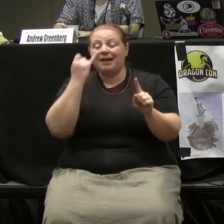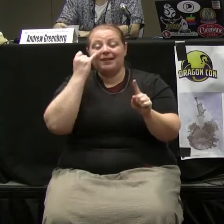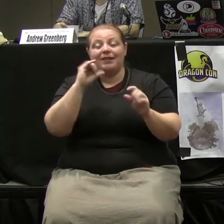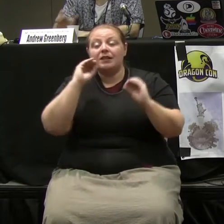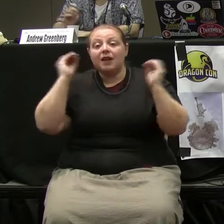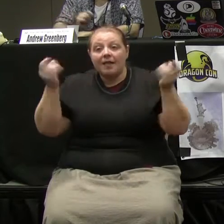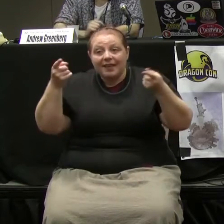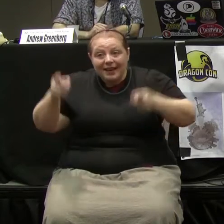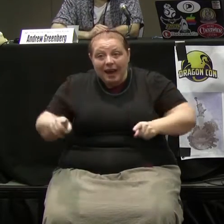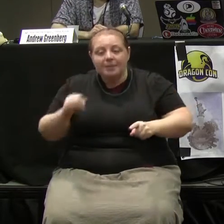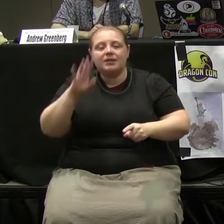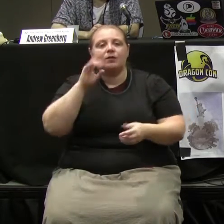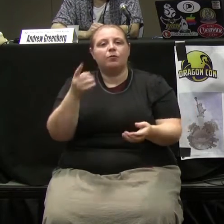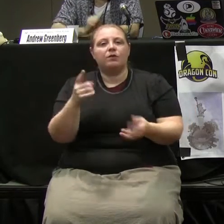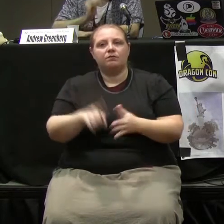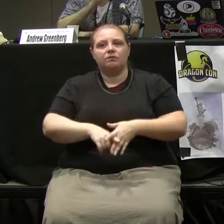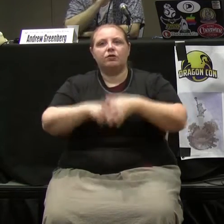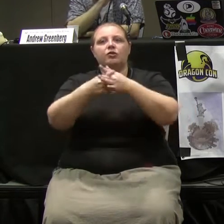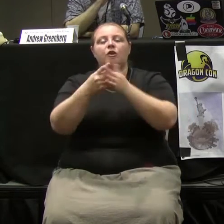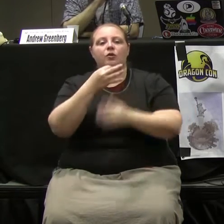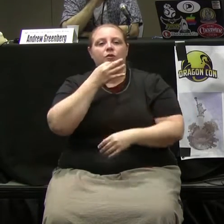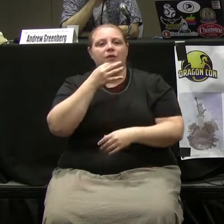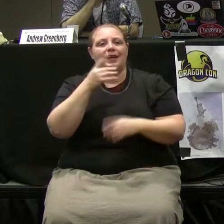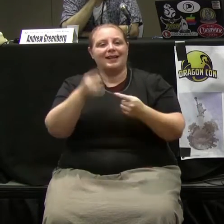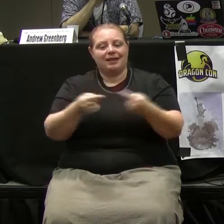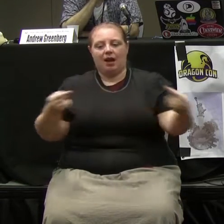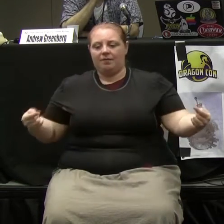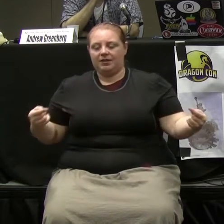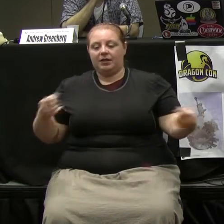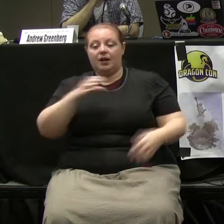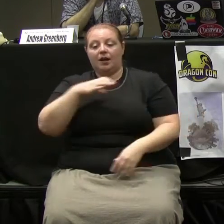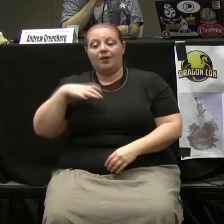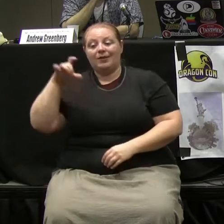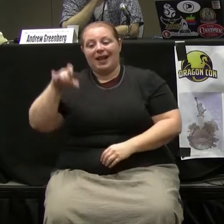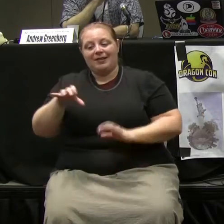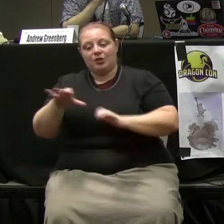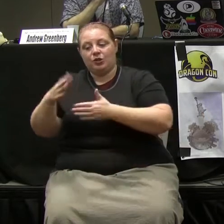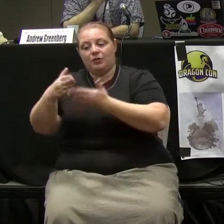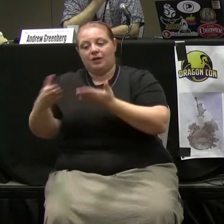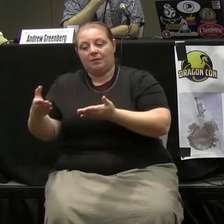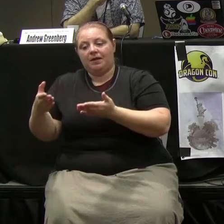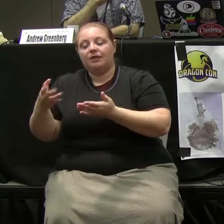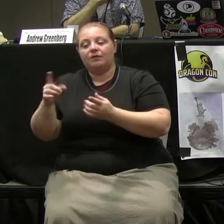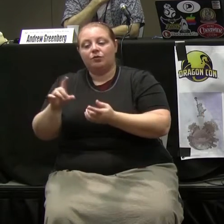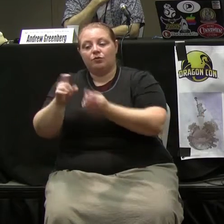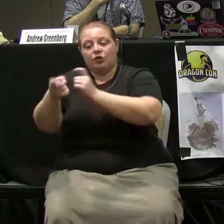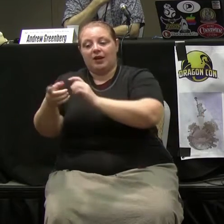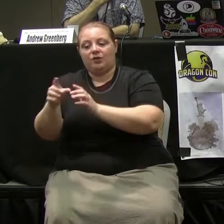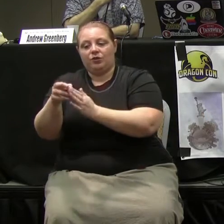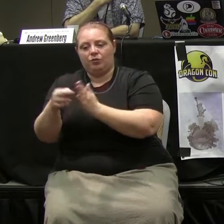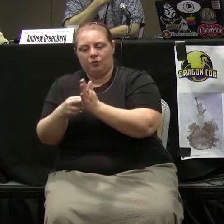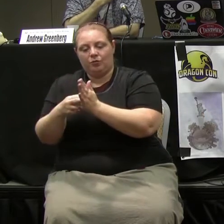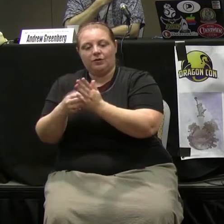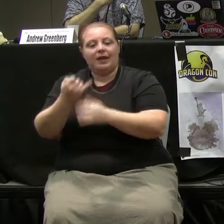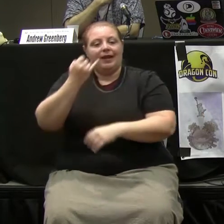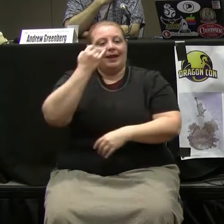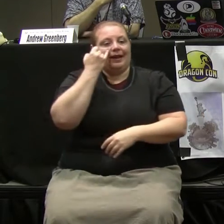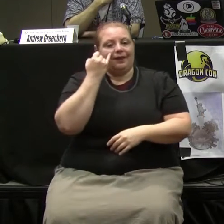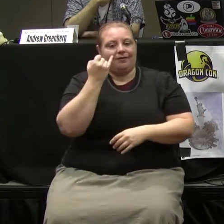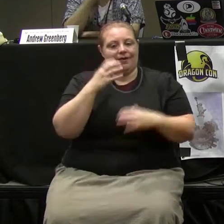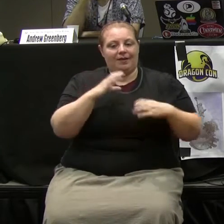effect. It's the opposite of what you normally see, where Congress has to do something to change the rules. Here, if they do nothing, the rules